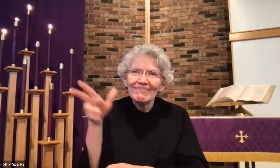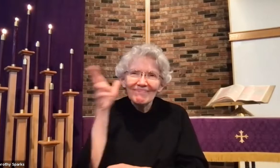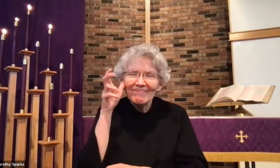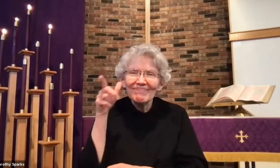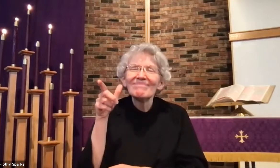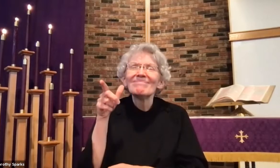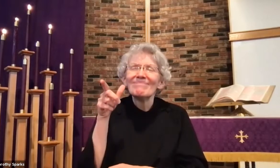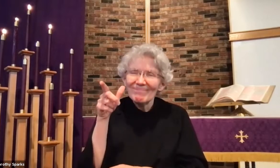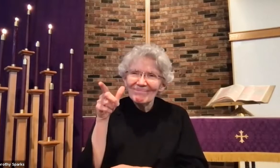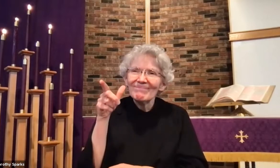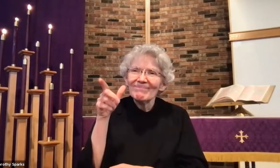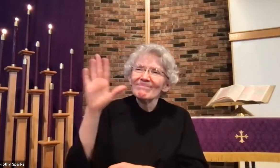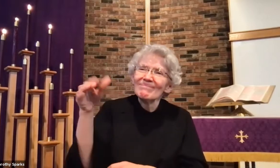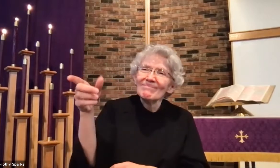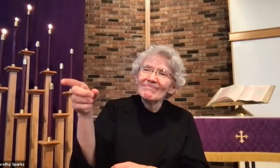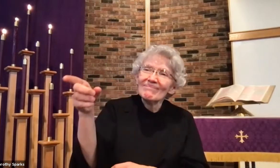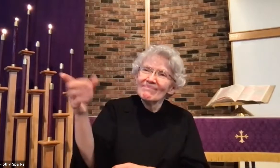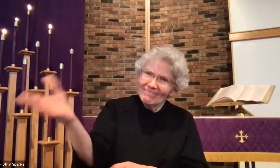Jesus stopped there and said,